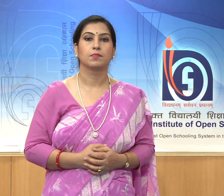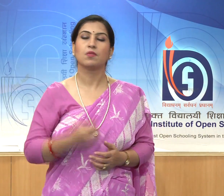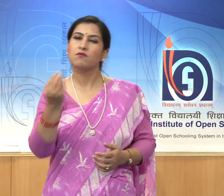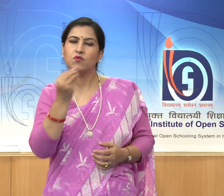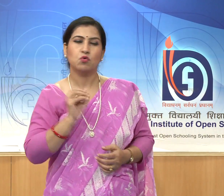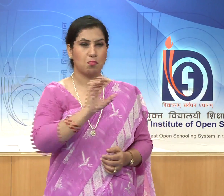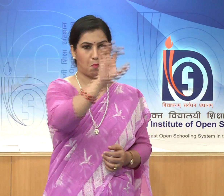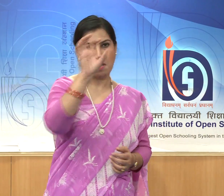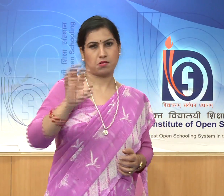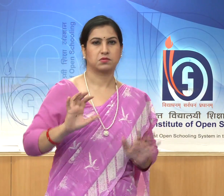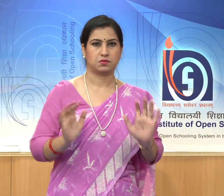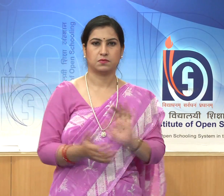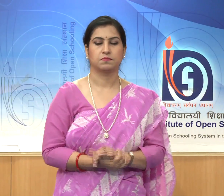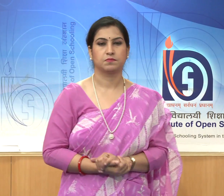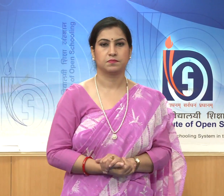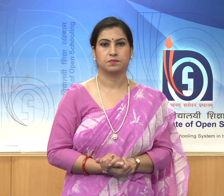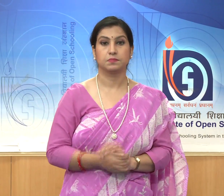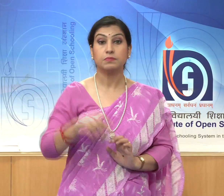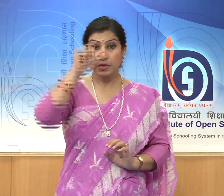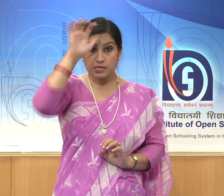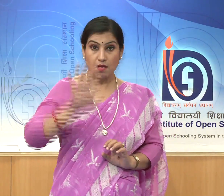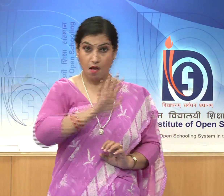in some parts of India